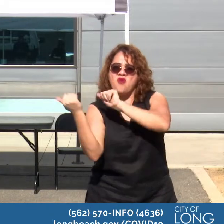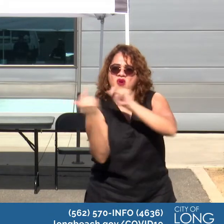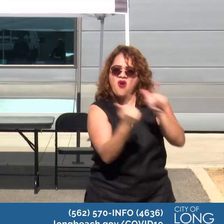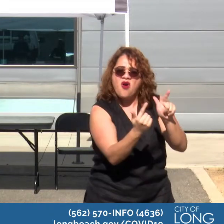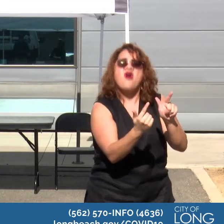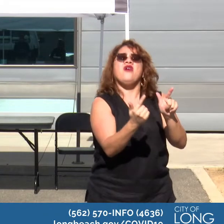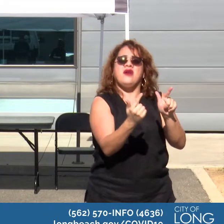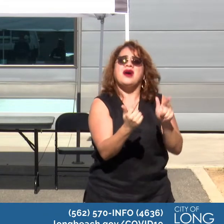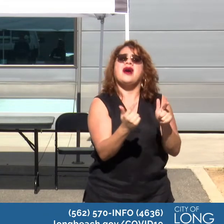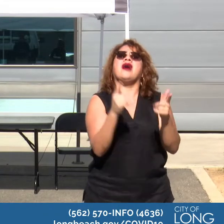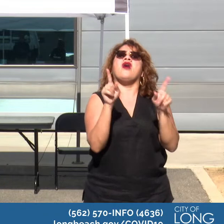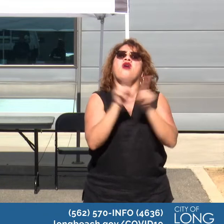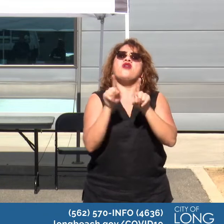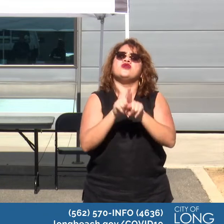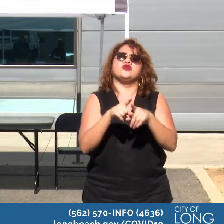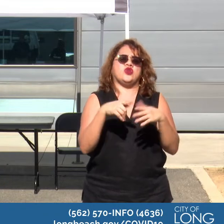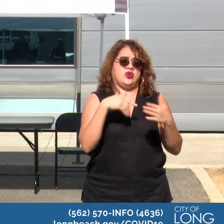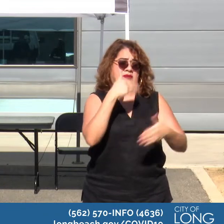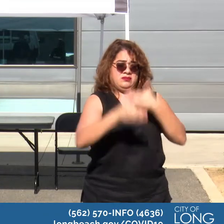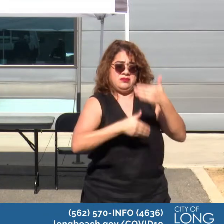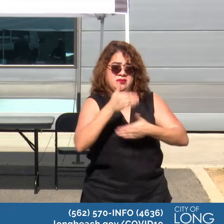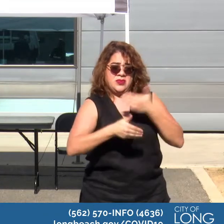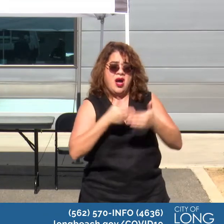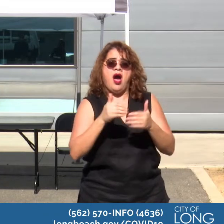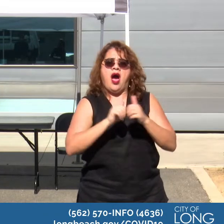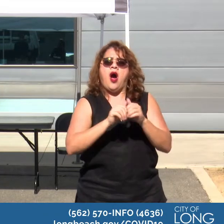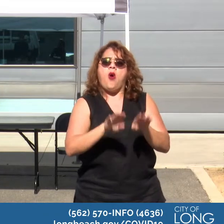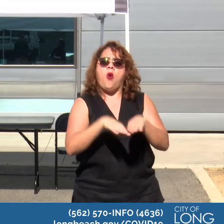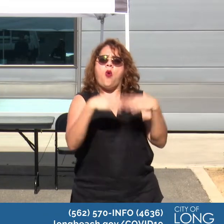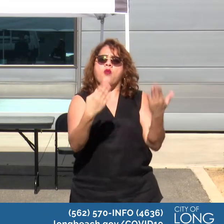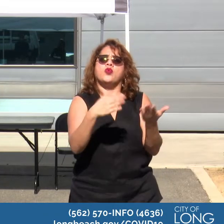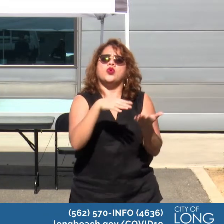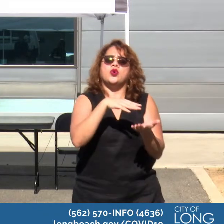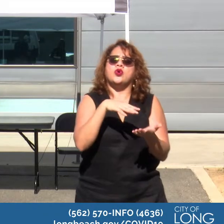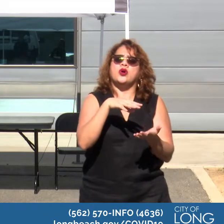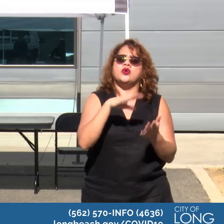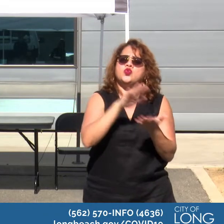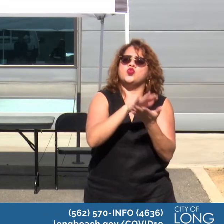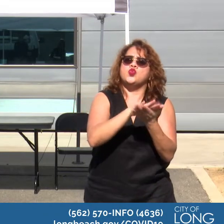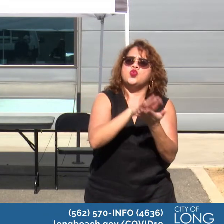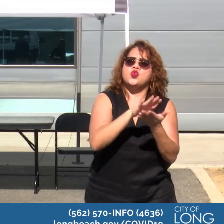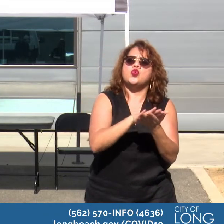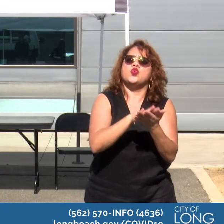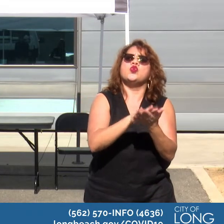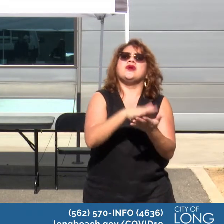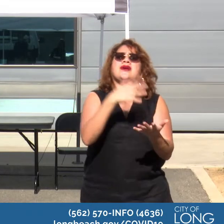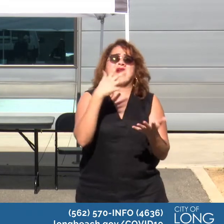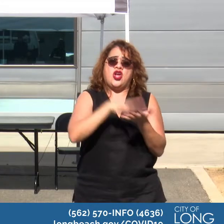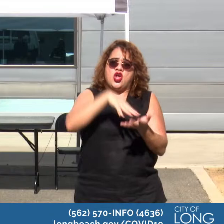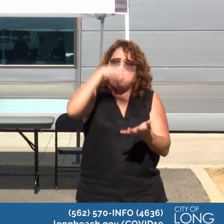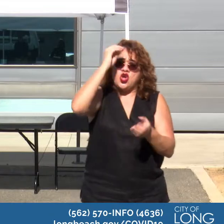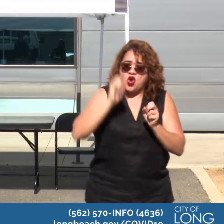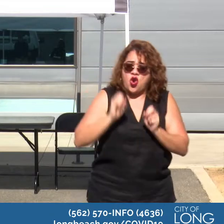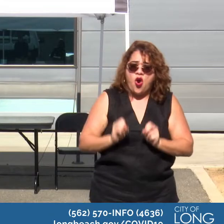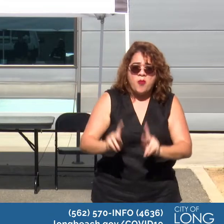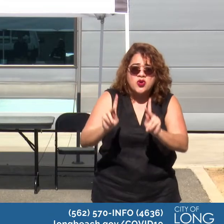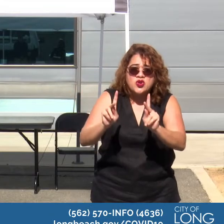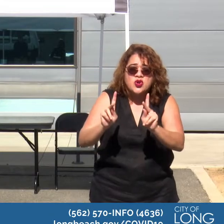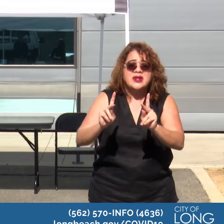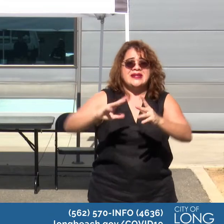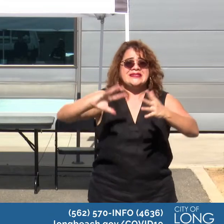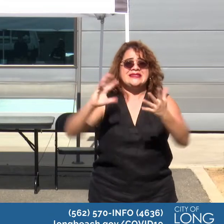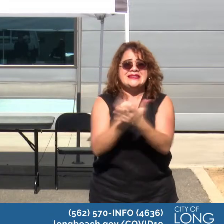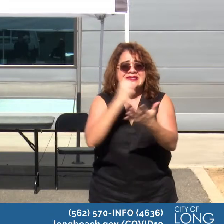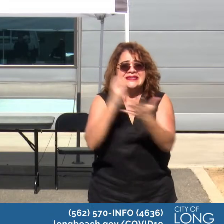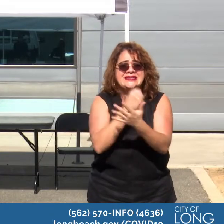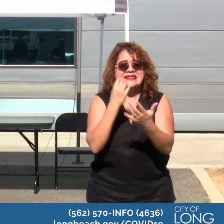to more fully engage our students in learning opportunities as soon as our case rates allow for us to open our schools. This